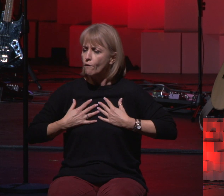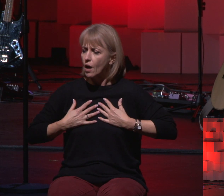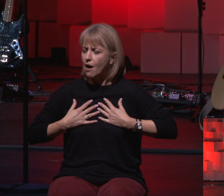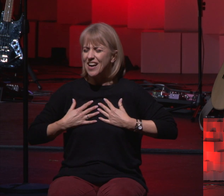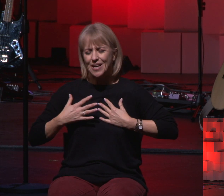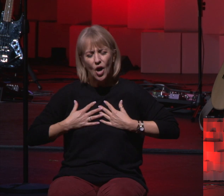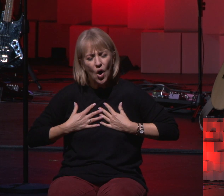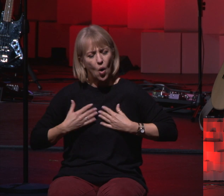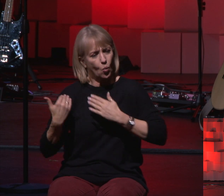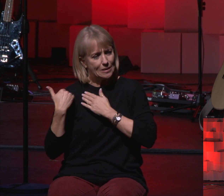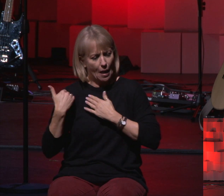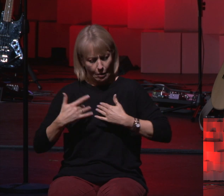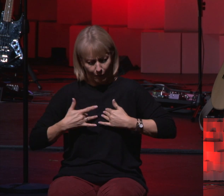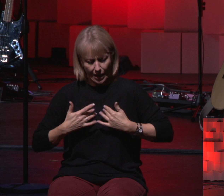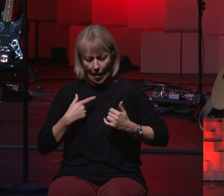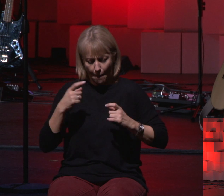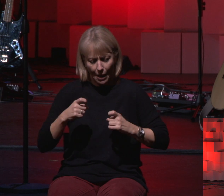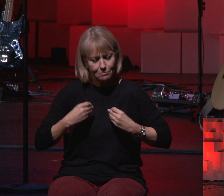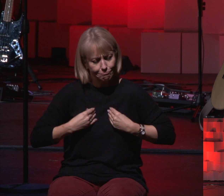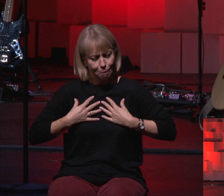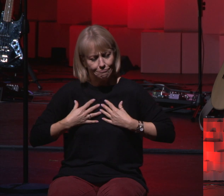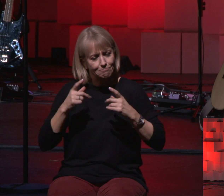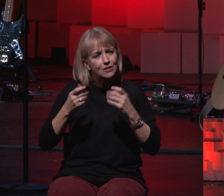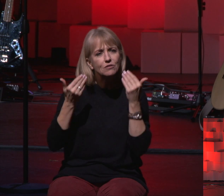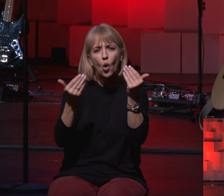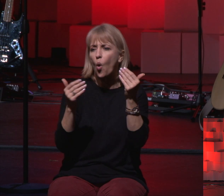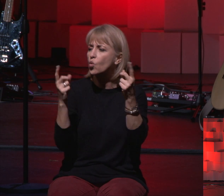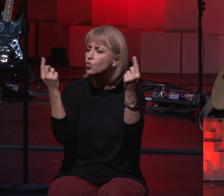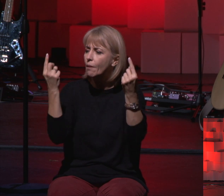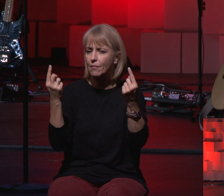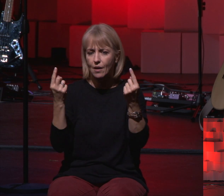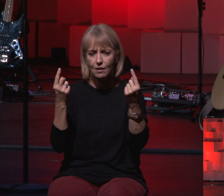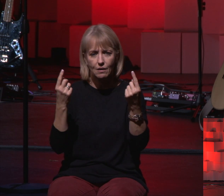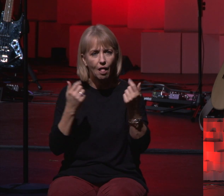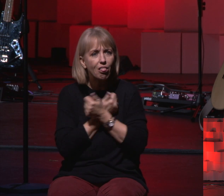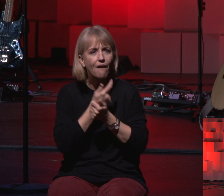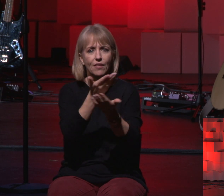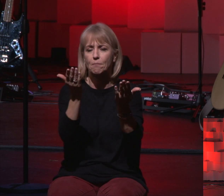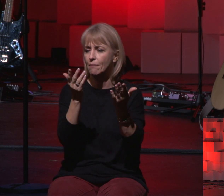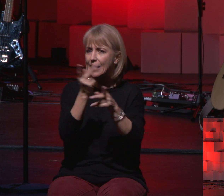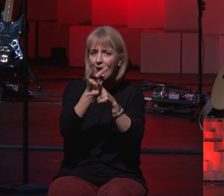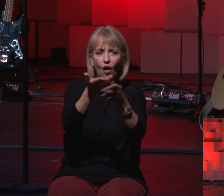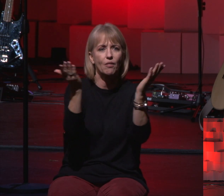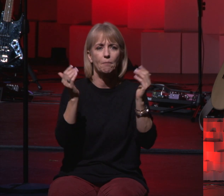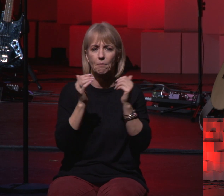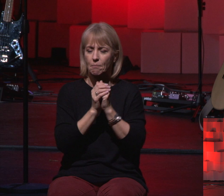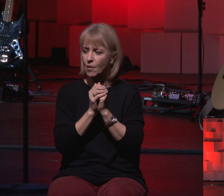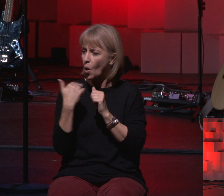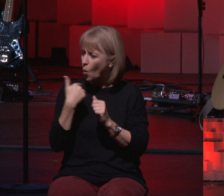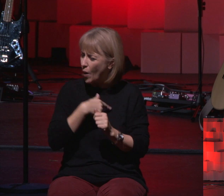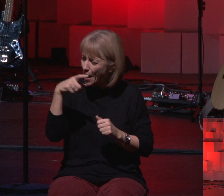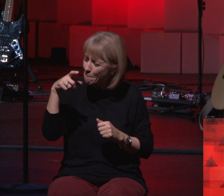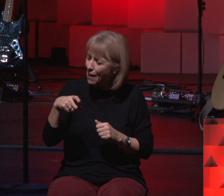must do something about this, and be moved out of concern and love for them. As followers of Jesus, we need to be intentional